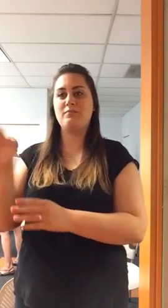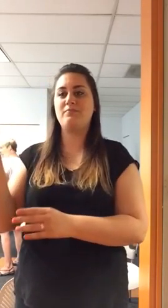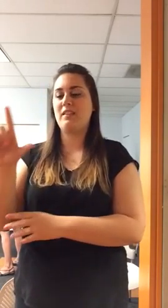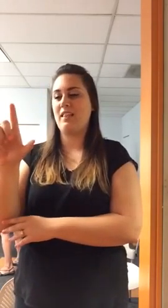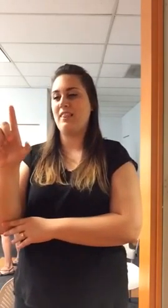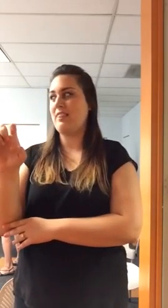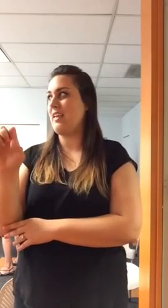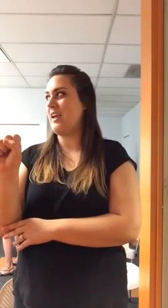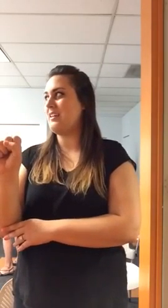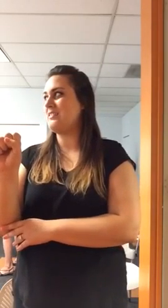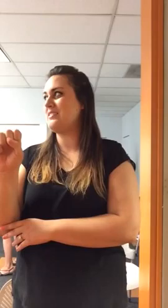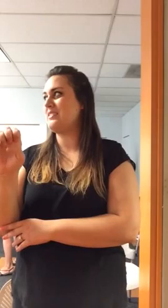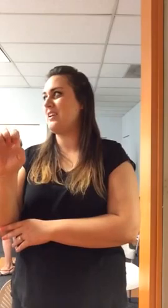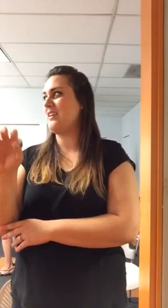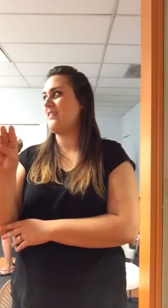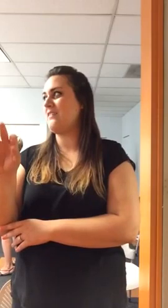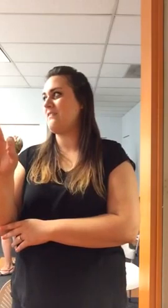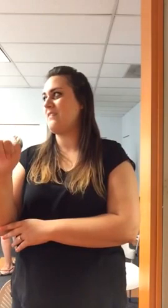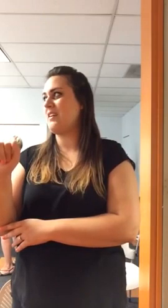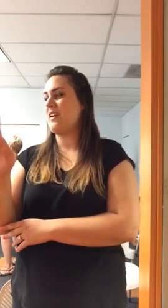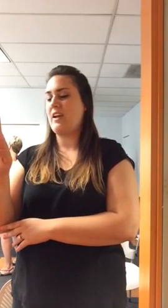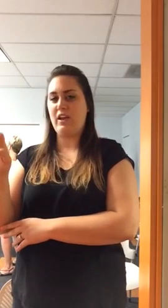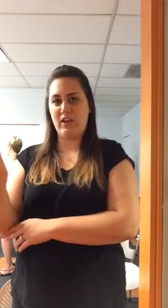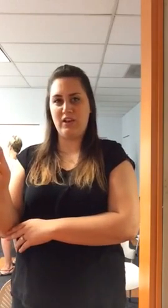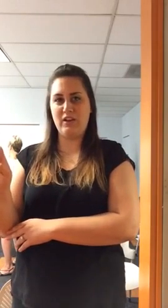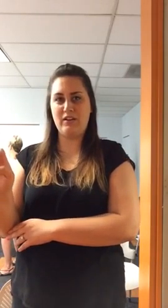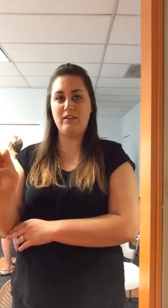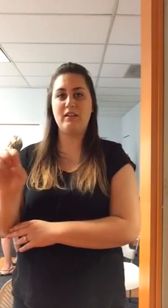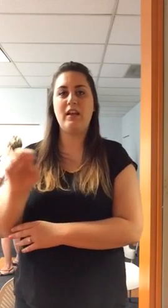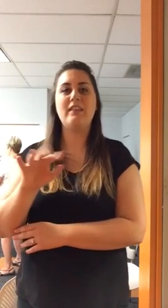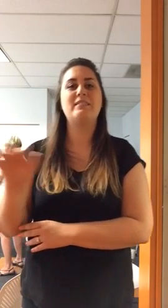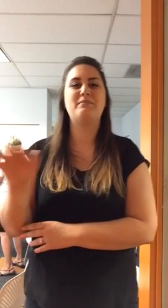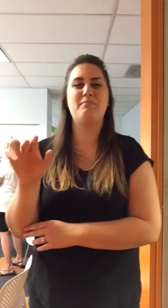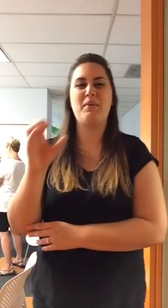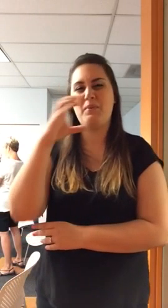Laissez-faire. And laissez-faire is also spelled fundamentally,